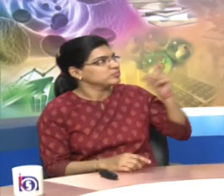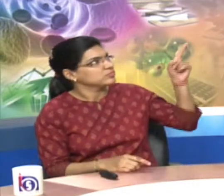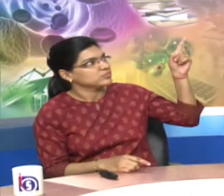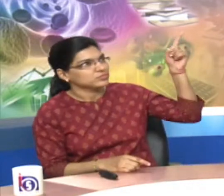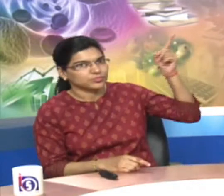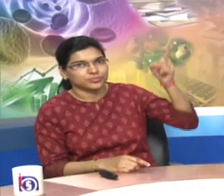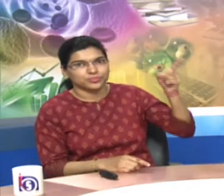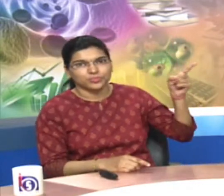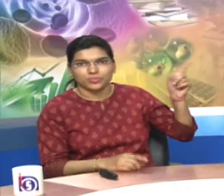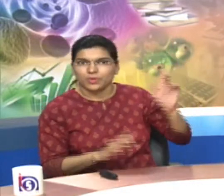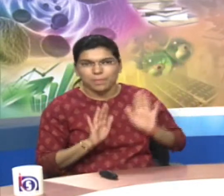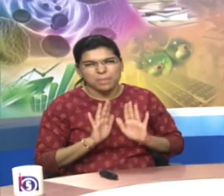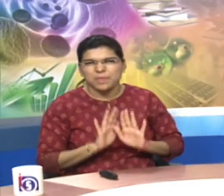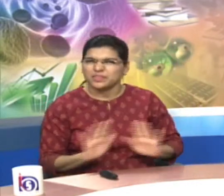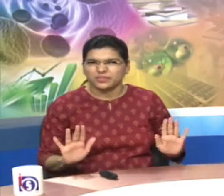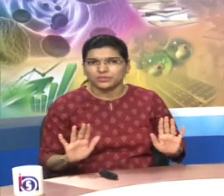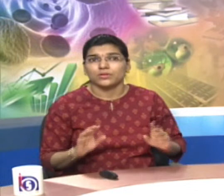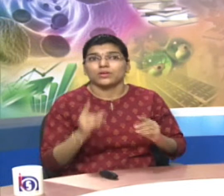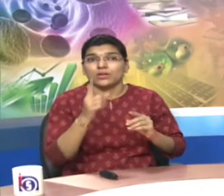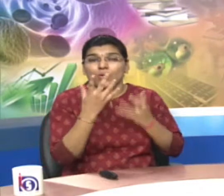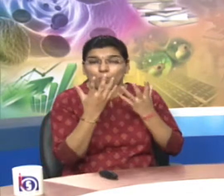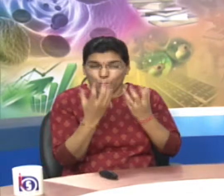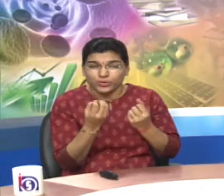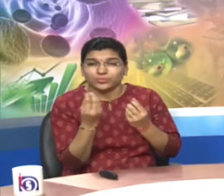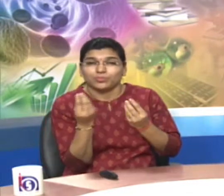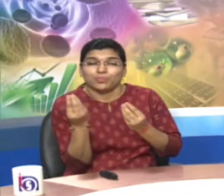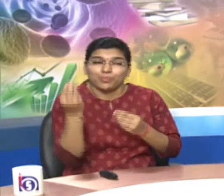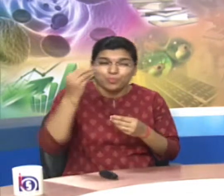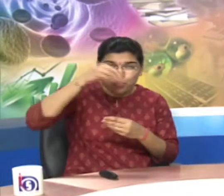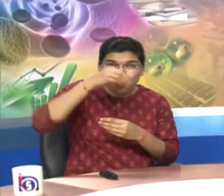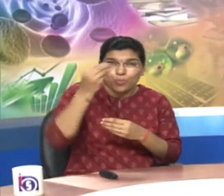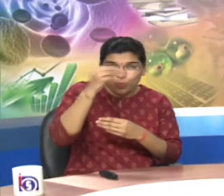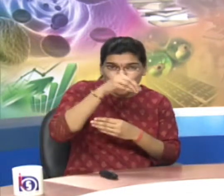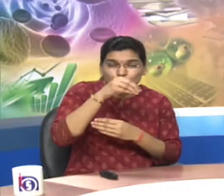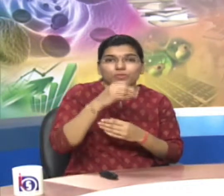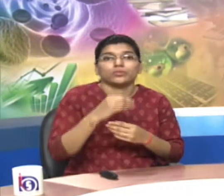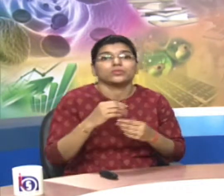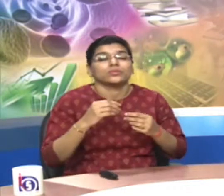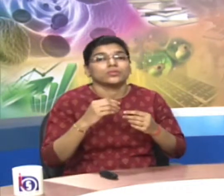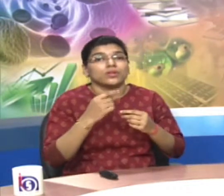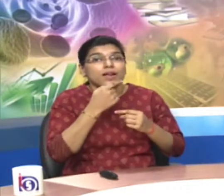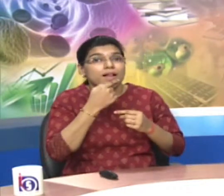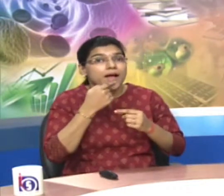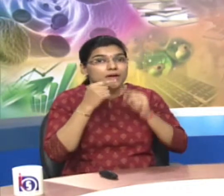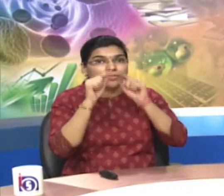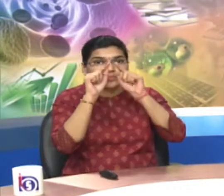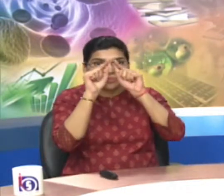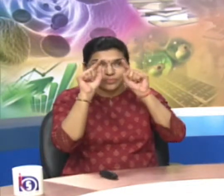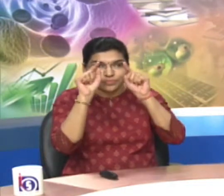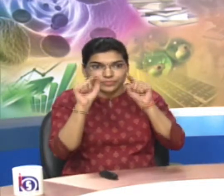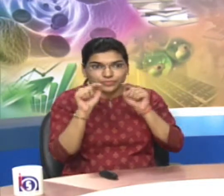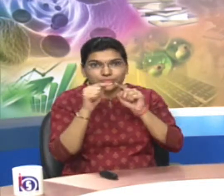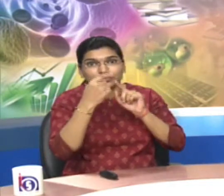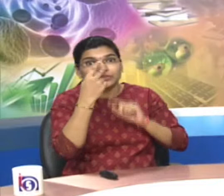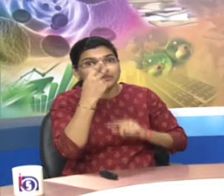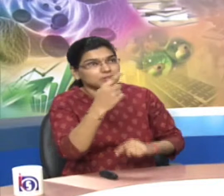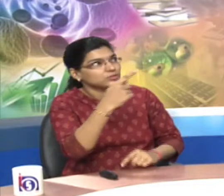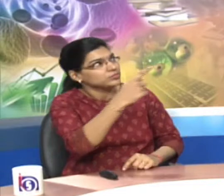Now let's take example of any simple text written on the sheet, and if you want to make